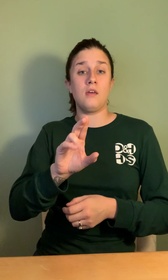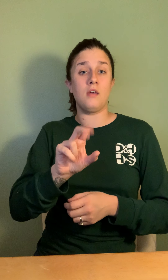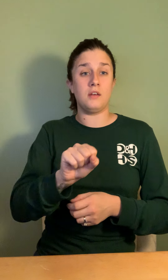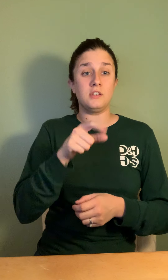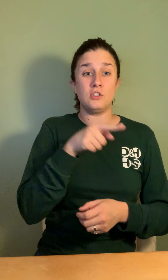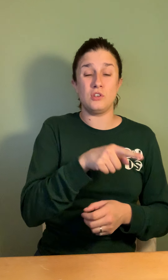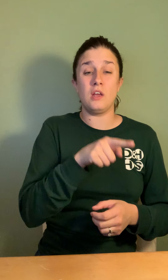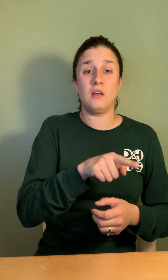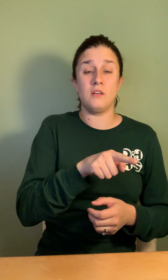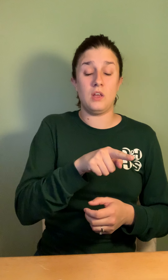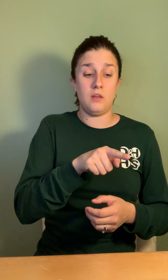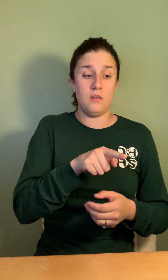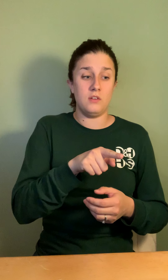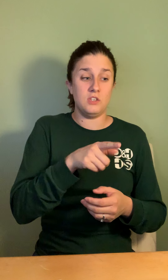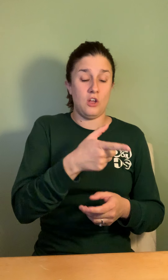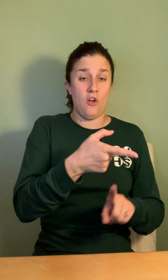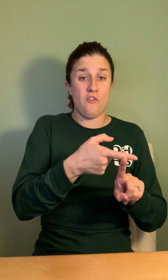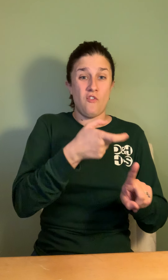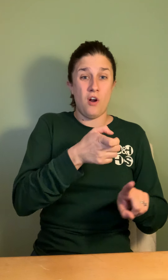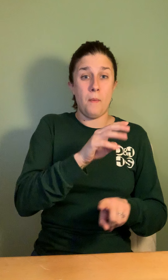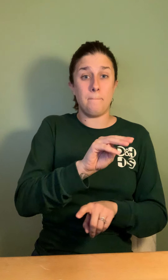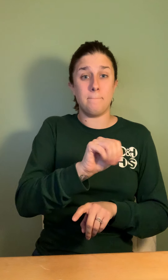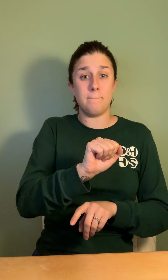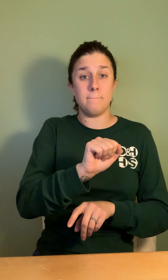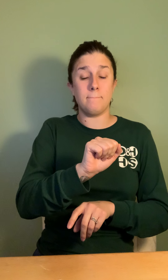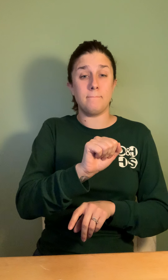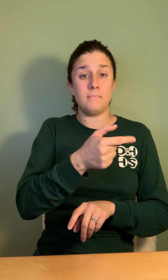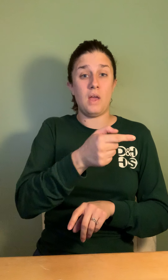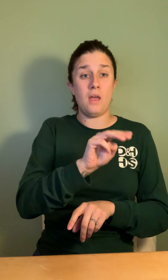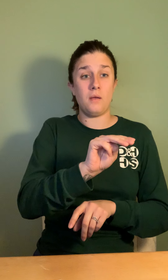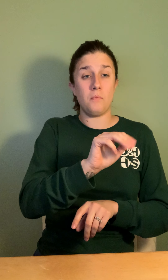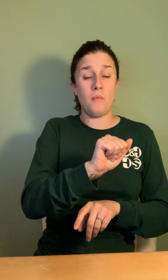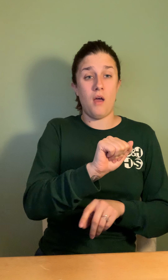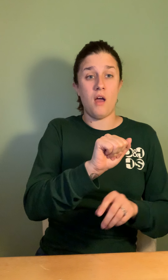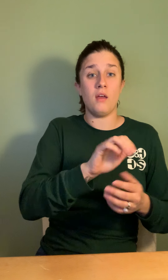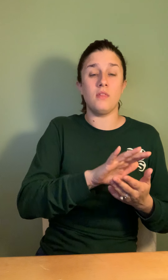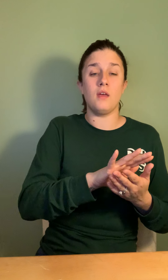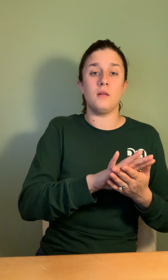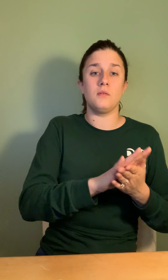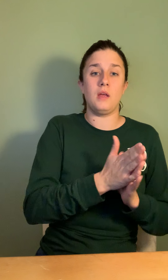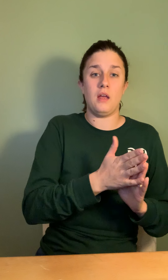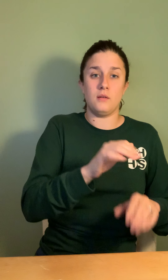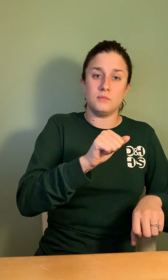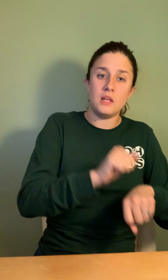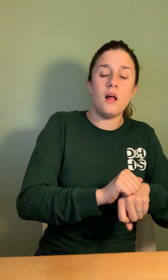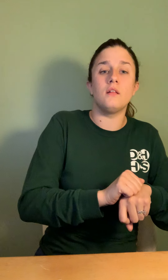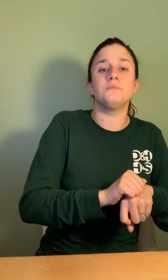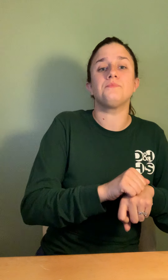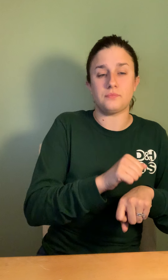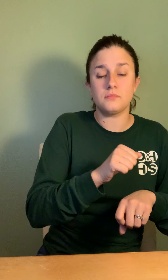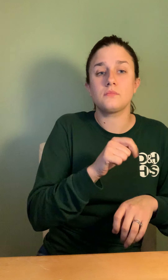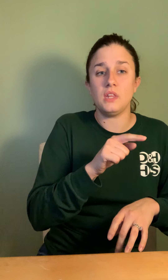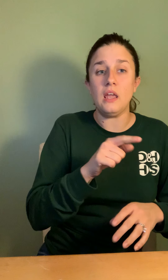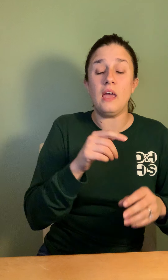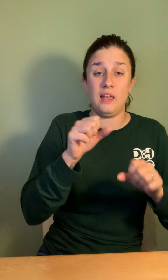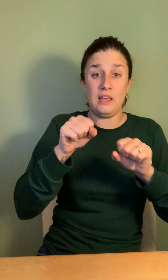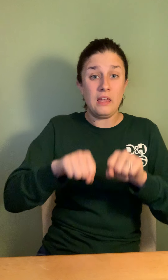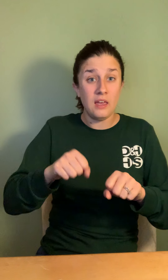from melting into magma and solidification. But remember, it can melt again, and